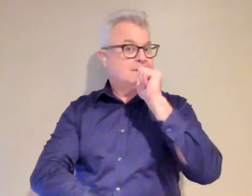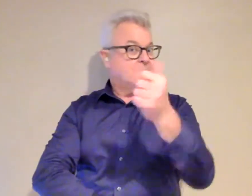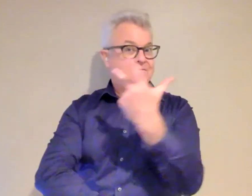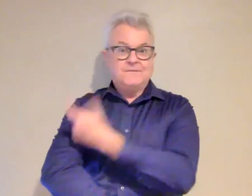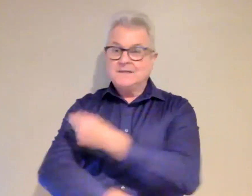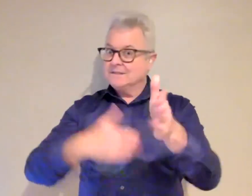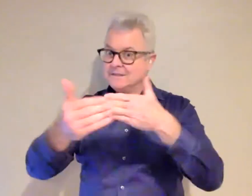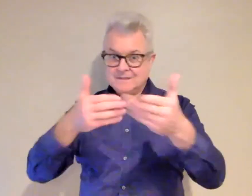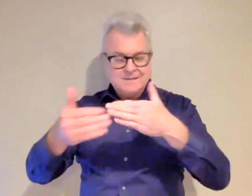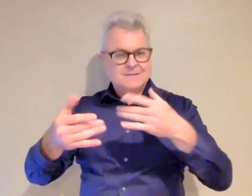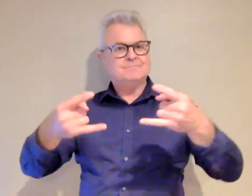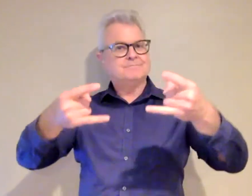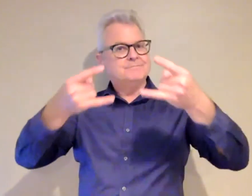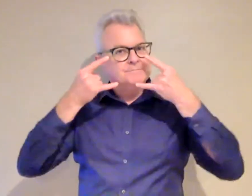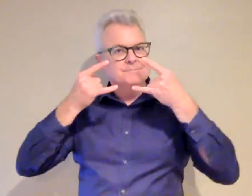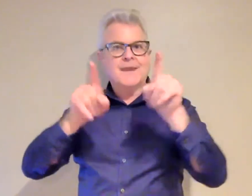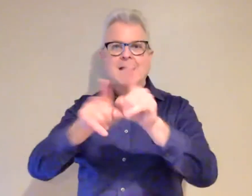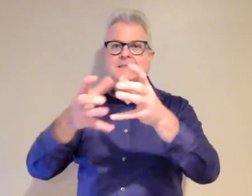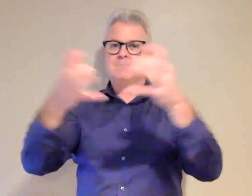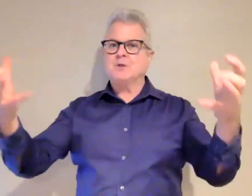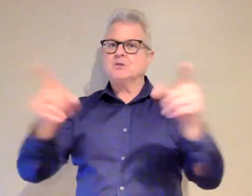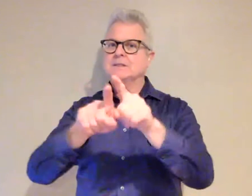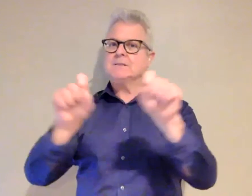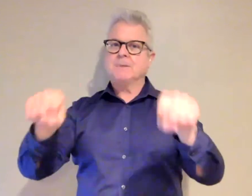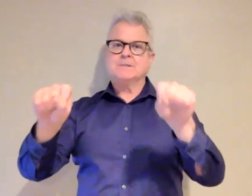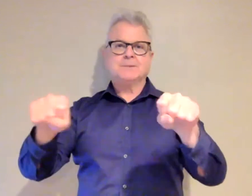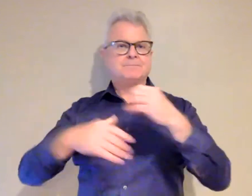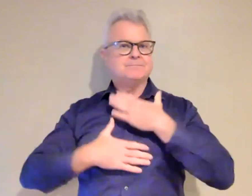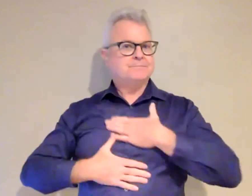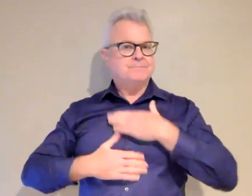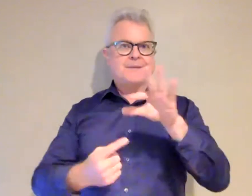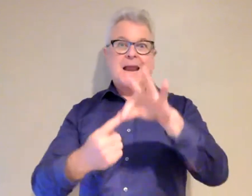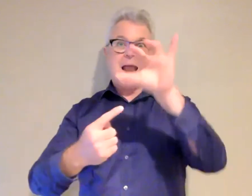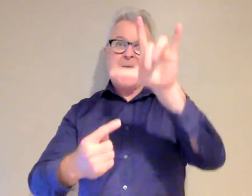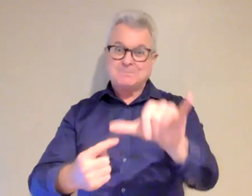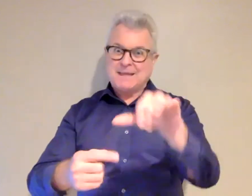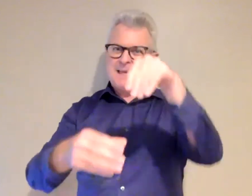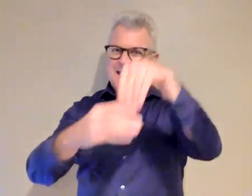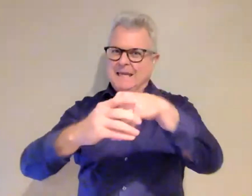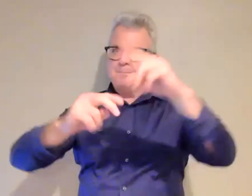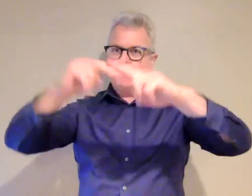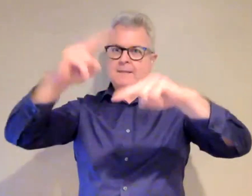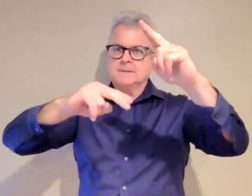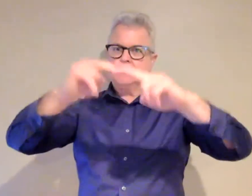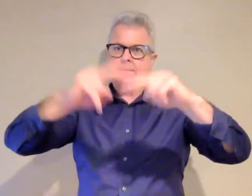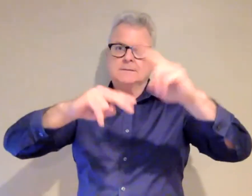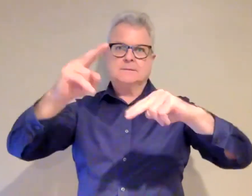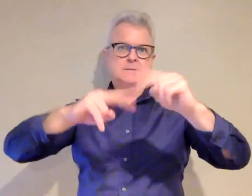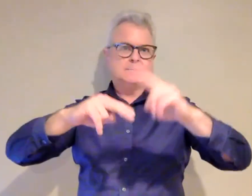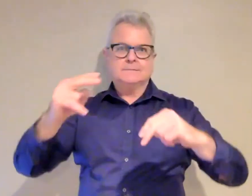Even though you are vaccinated or you're not vaccinated, continue to wear a mask as much as possible, especially